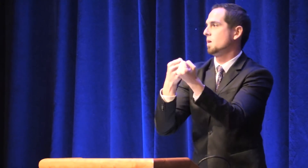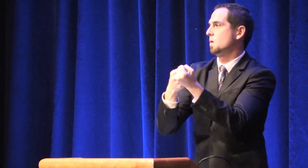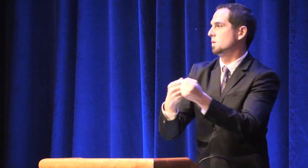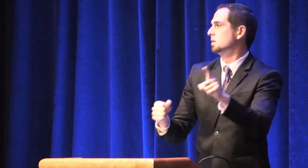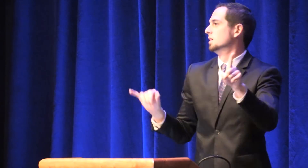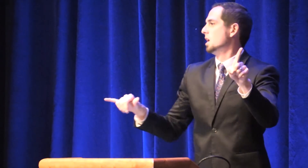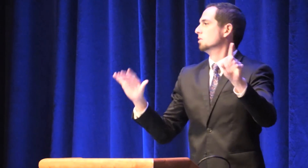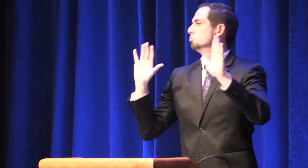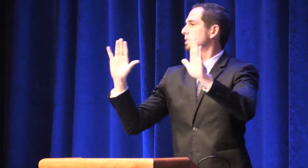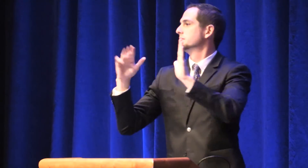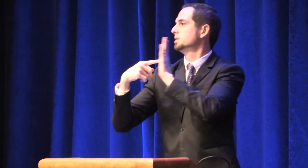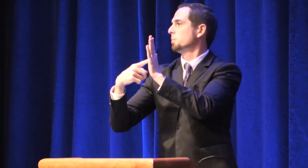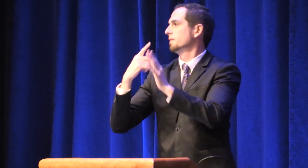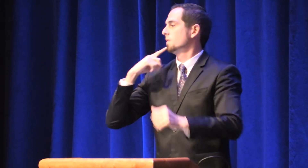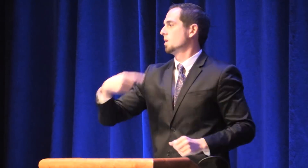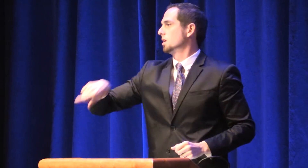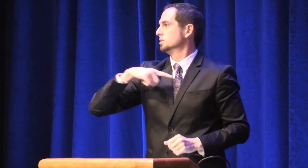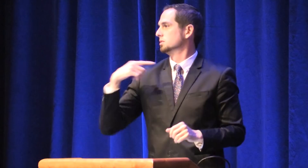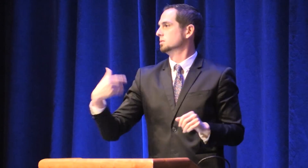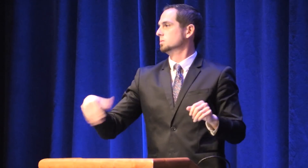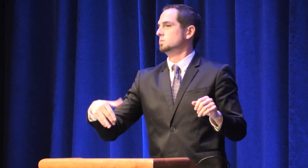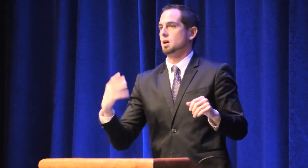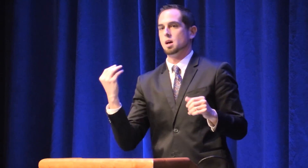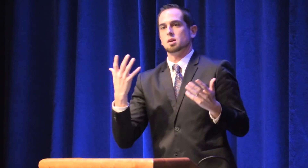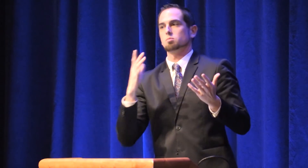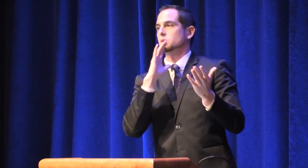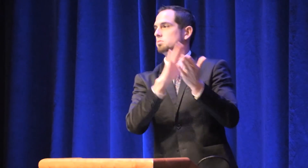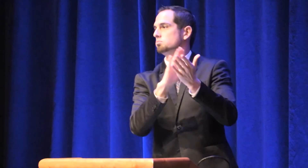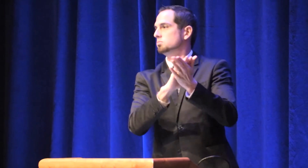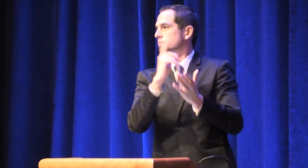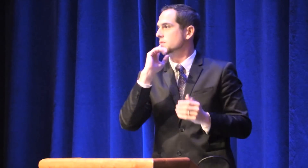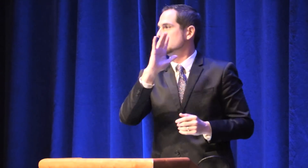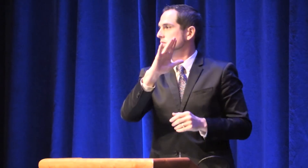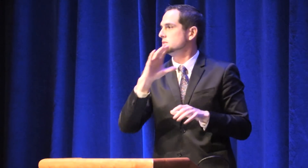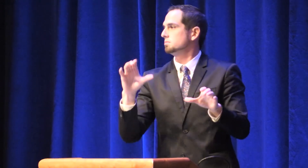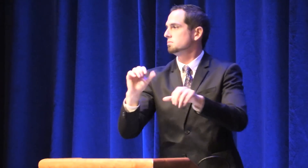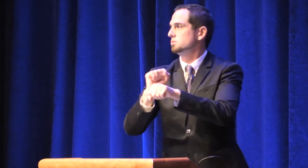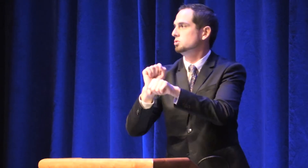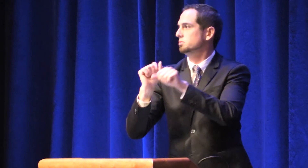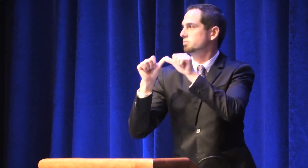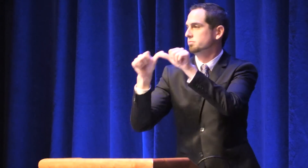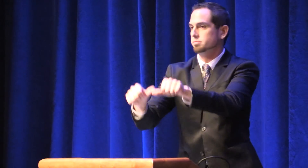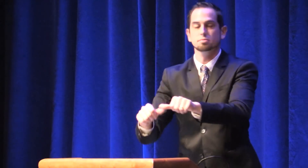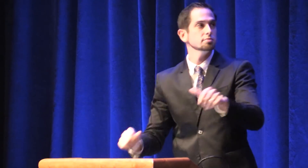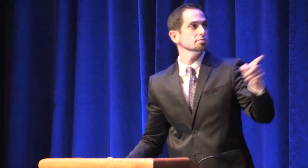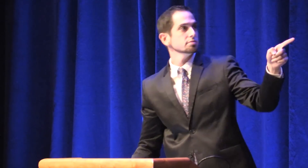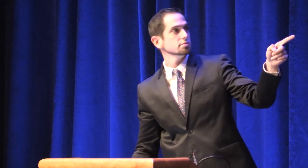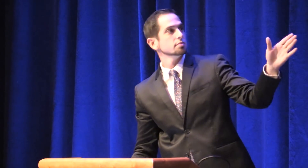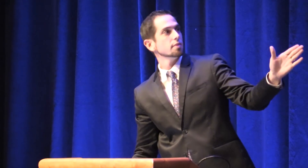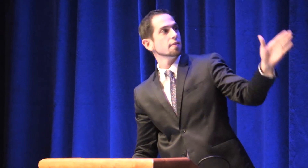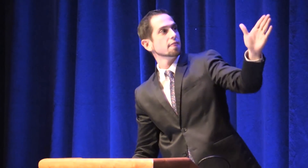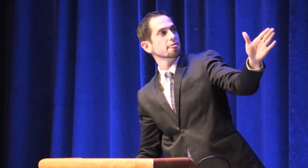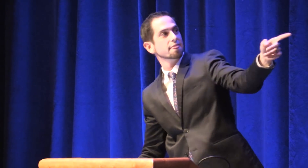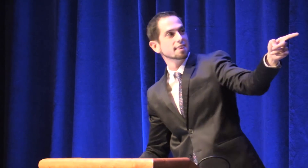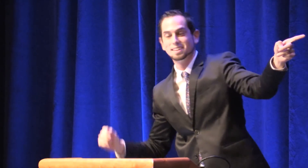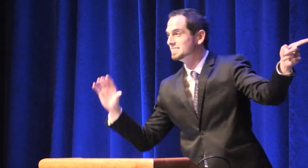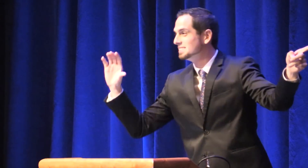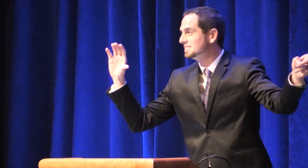deaf people can do wonderful things for society. So of course we need to applaud him for his continued work in